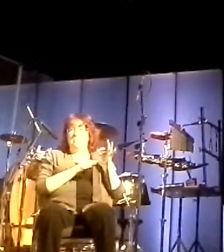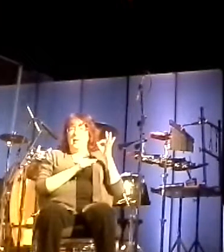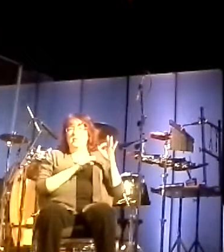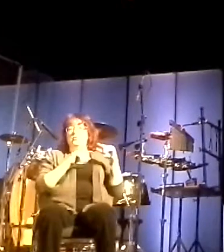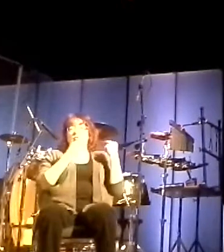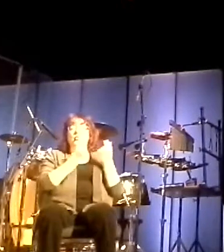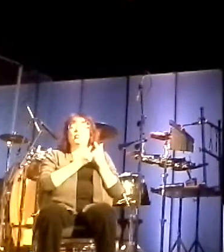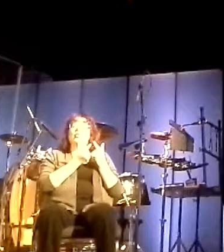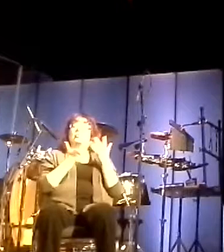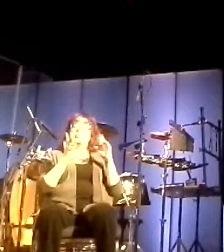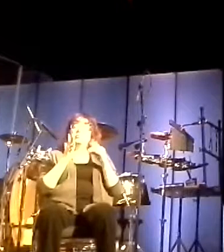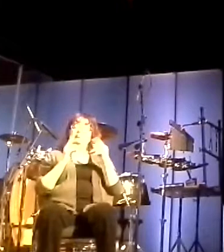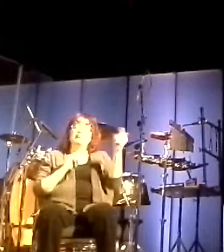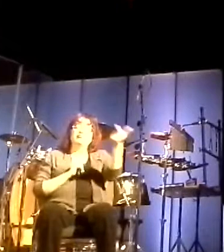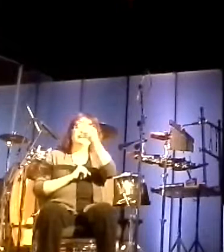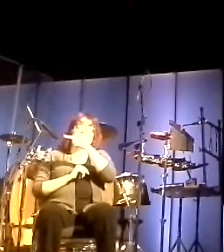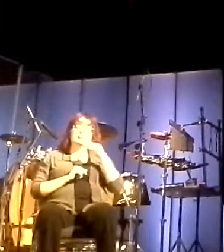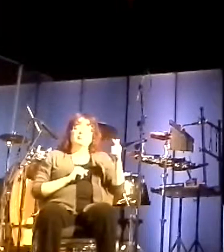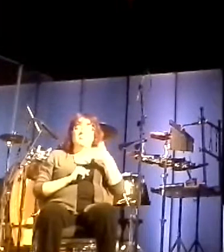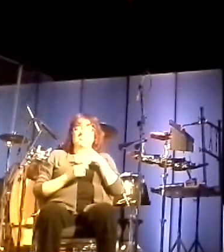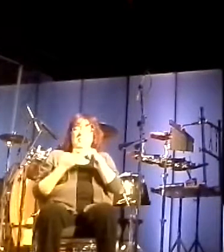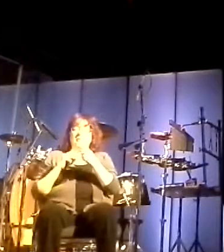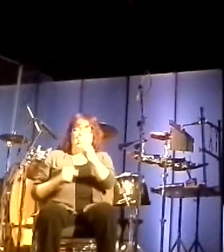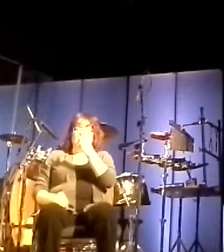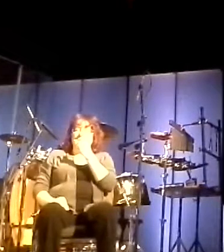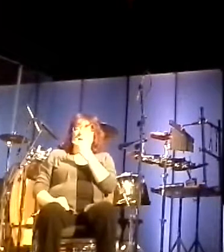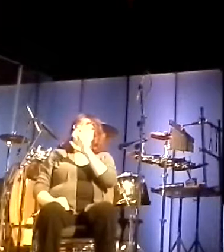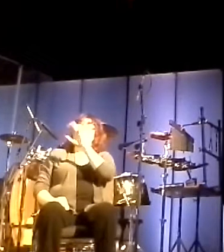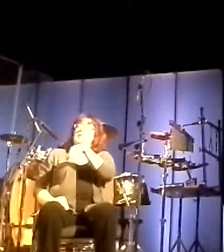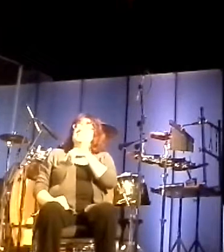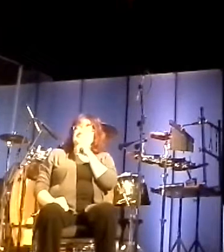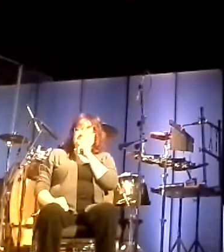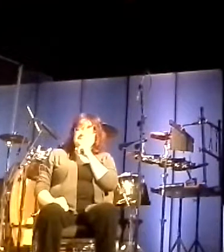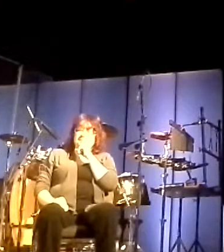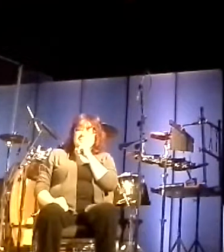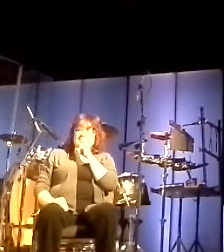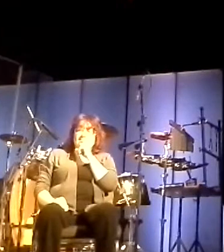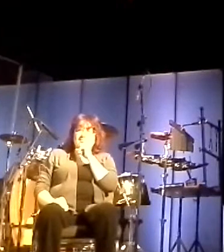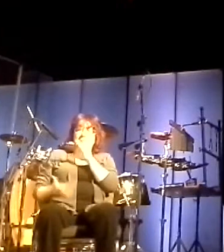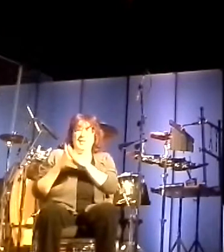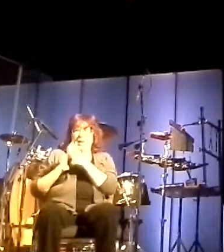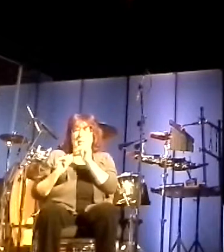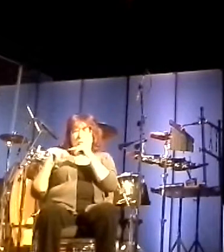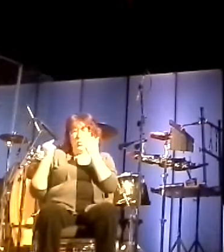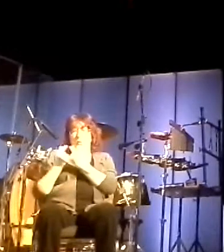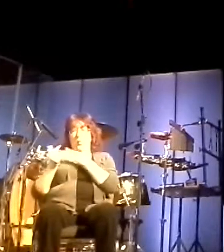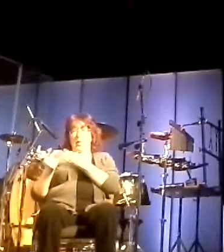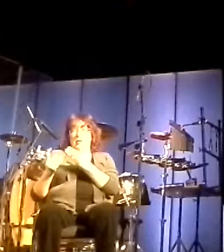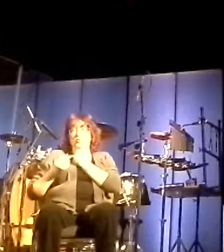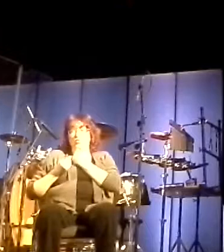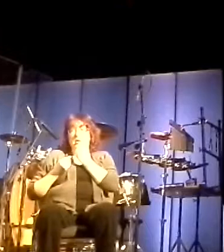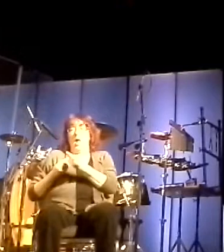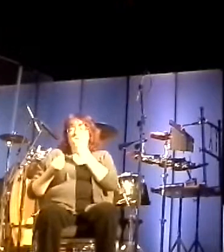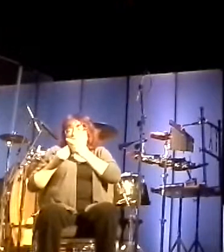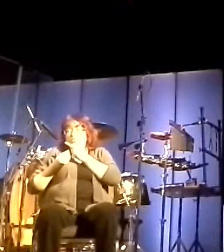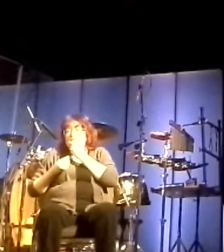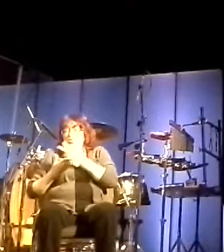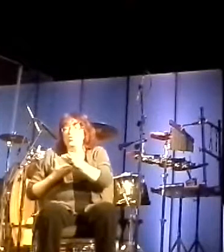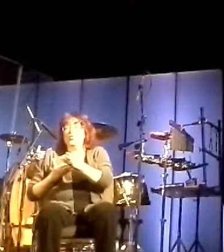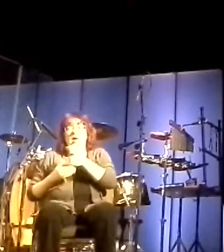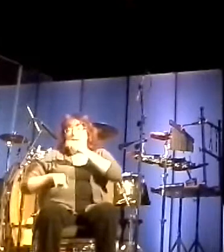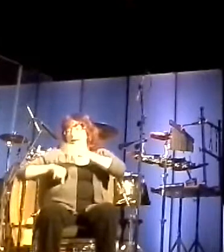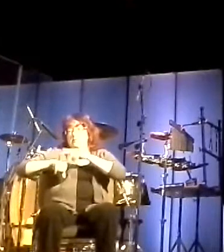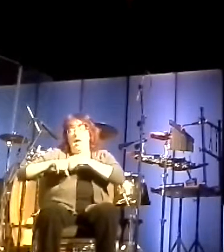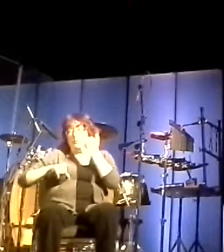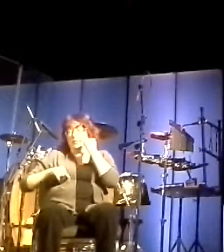Group, we started. We were kind of going around the circle, and one of my buddies looks at me and goes, "Hey, is this going to become one of those groups where we're willing to tell each other the truth?" He says, "Because I don't have